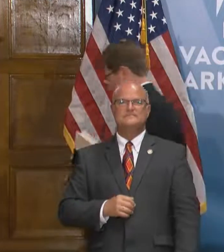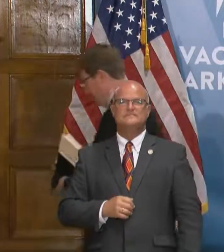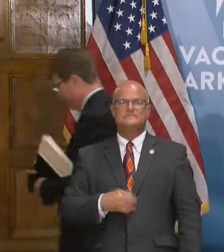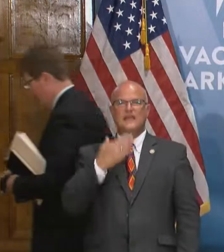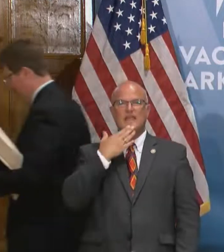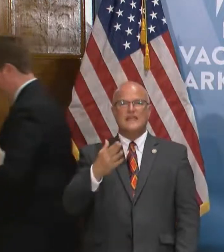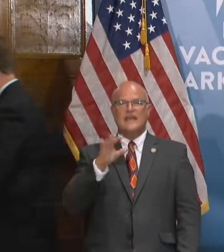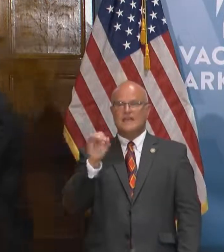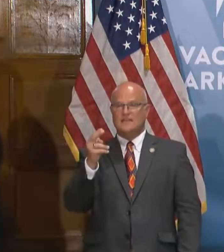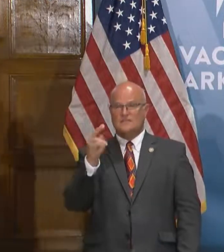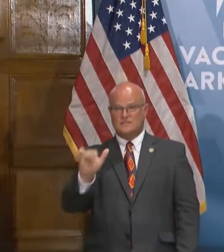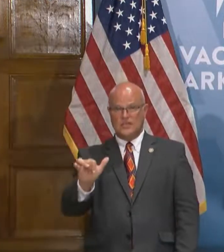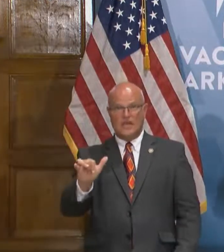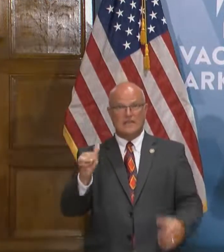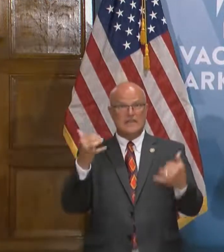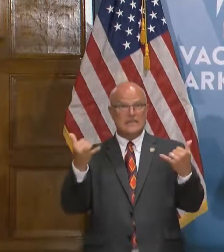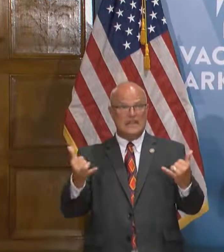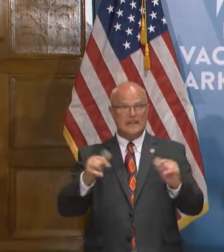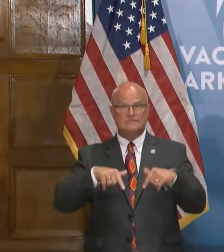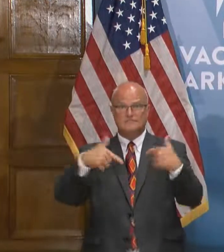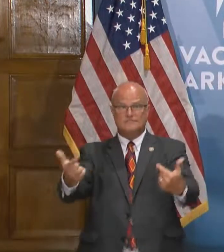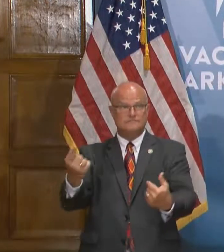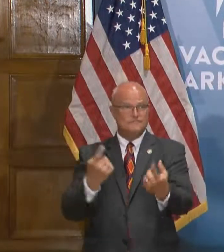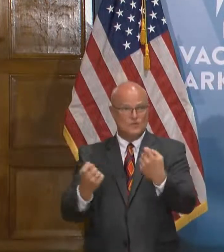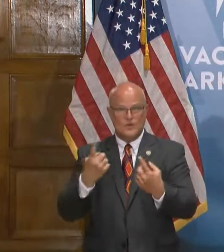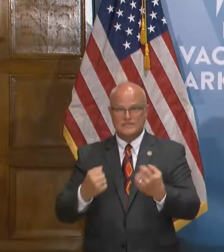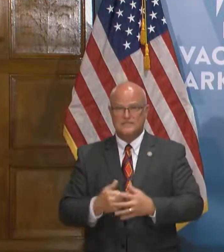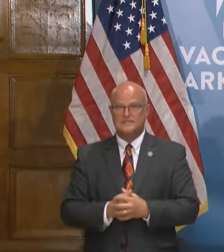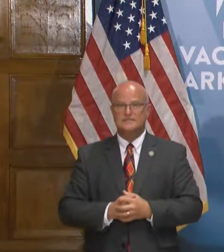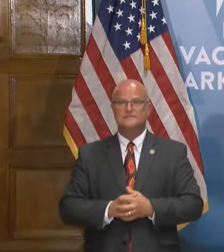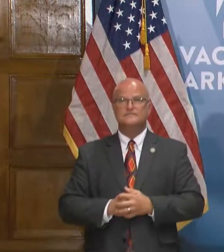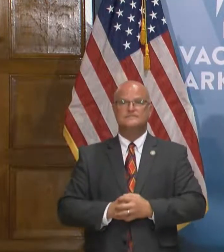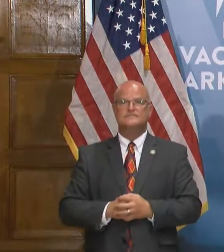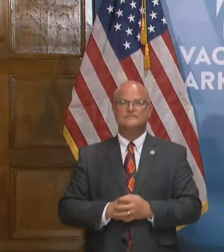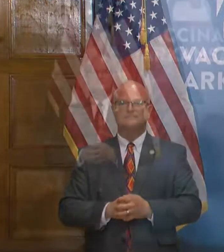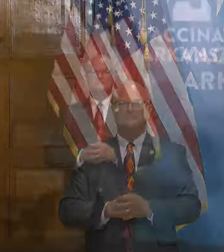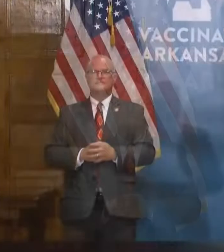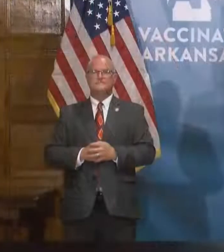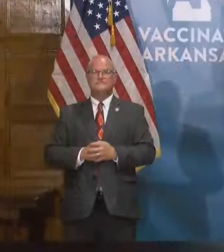Thank you, Johnny. And with that, we'll take any questions.